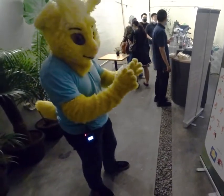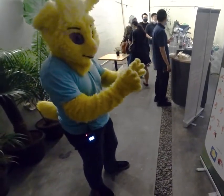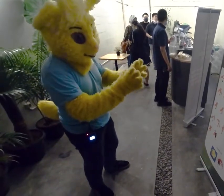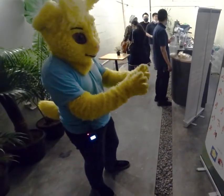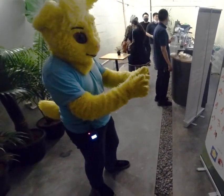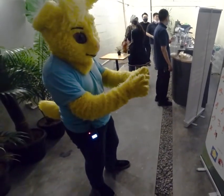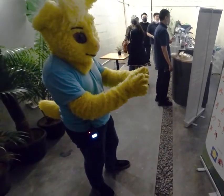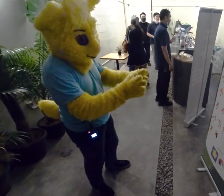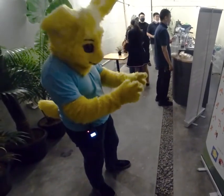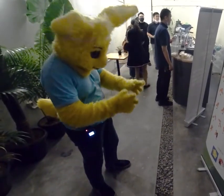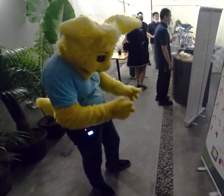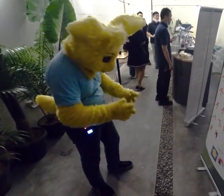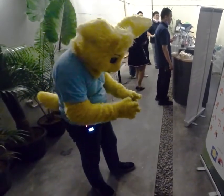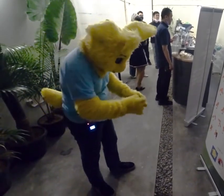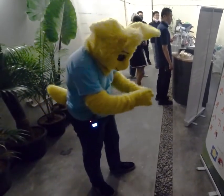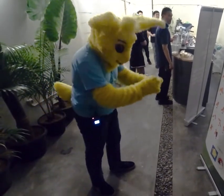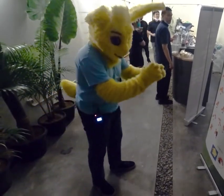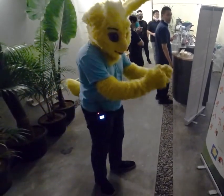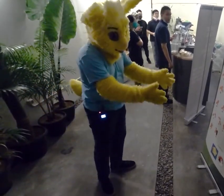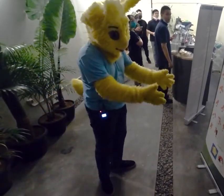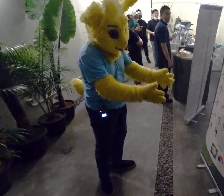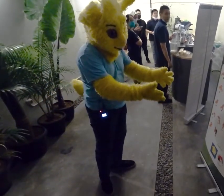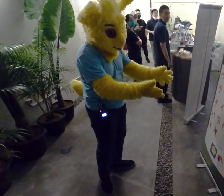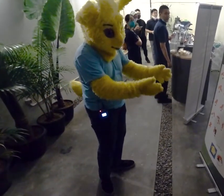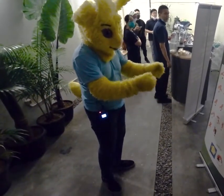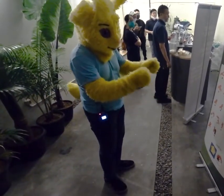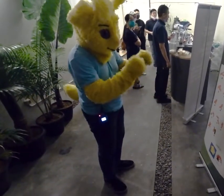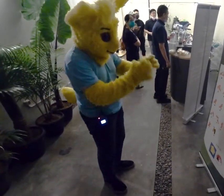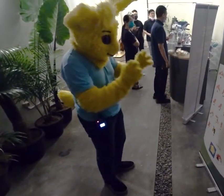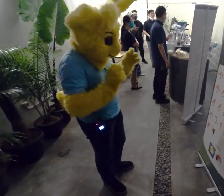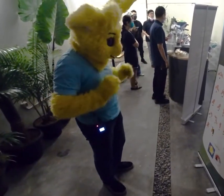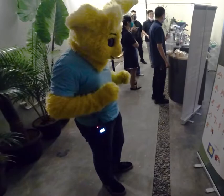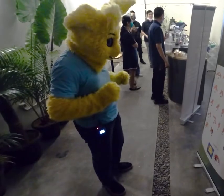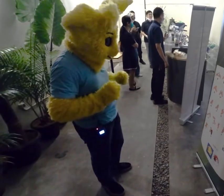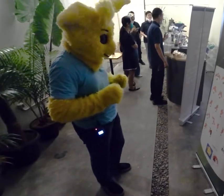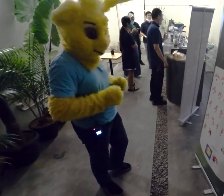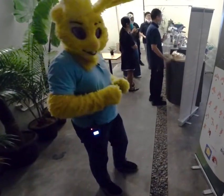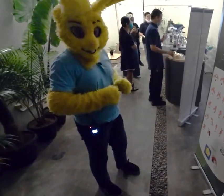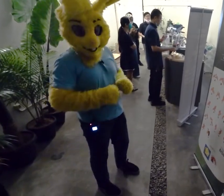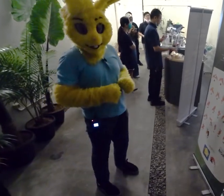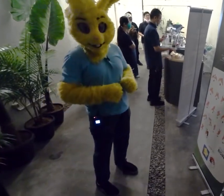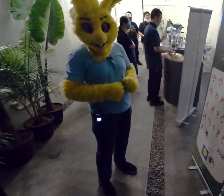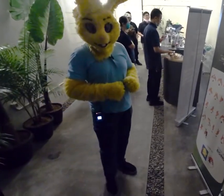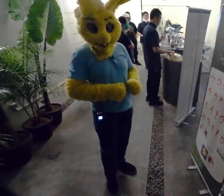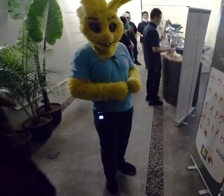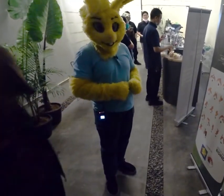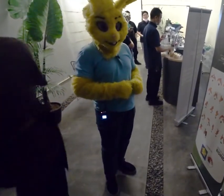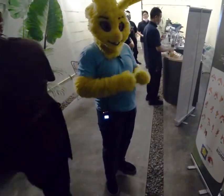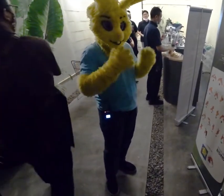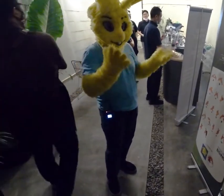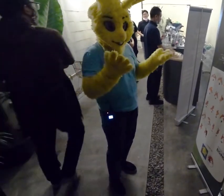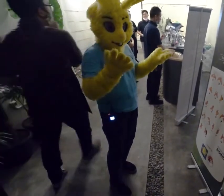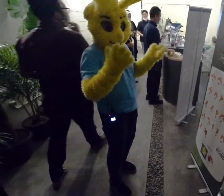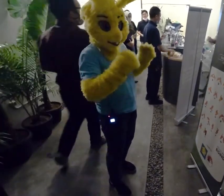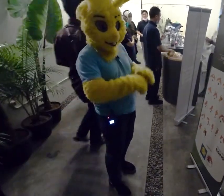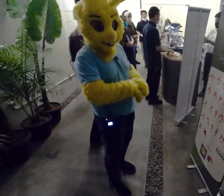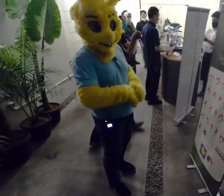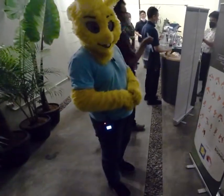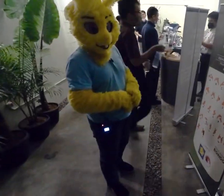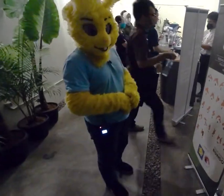specifically Indonesian sign language and so right now what I'm gonna do is